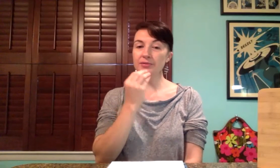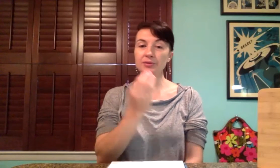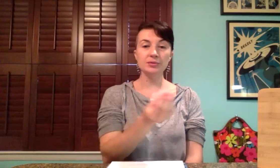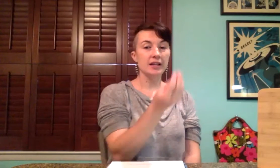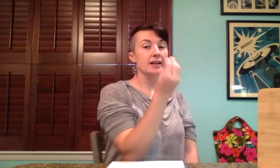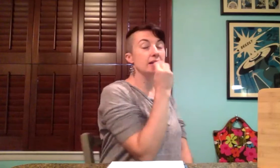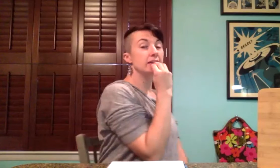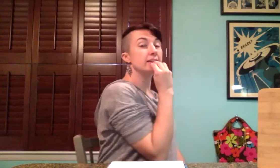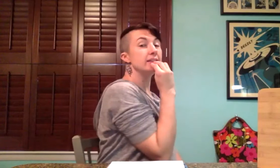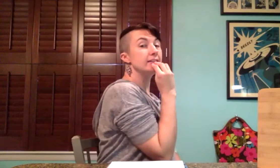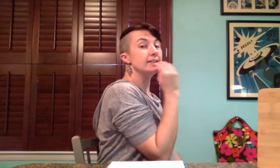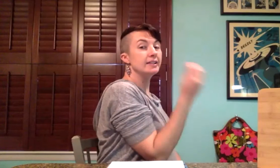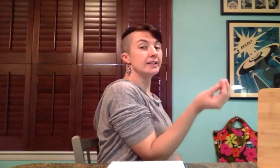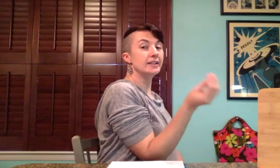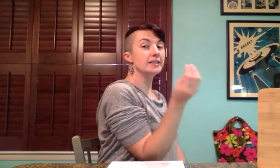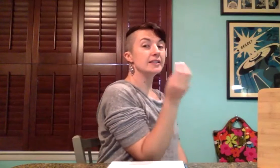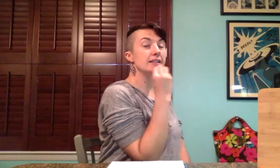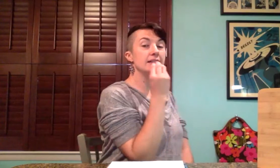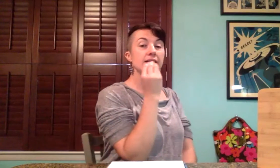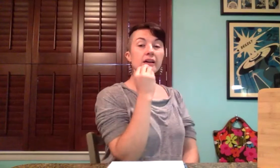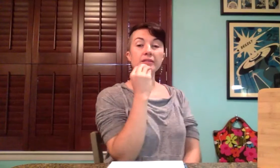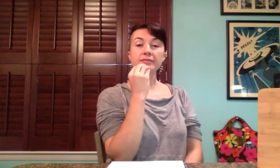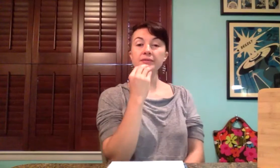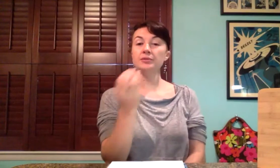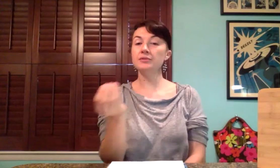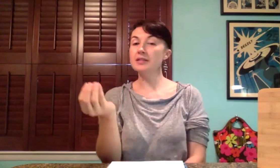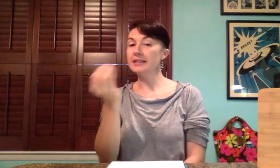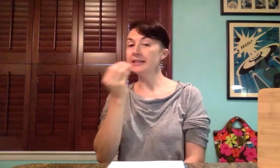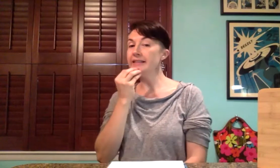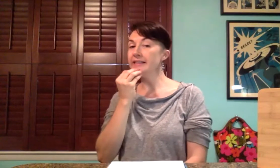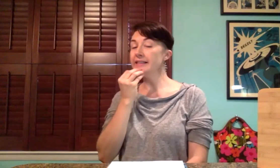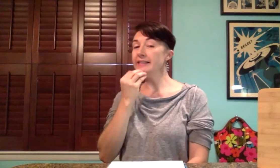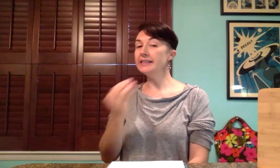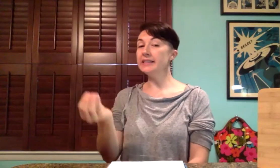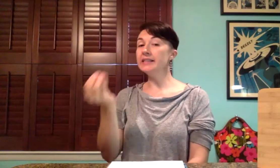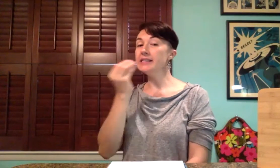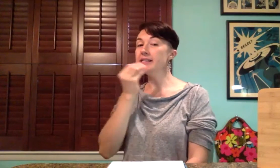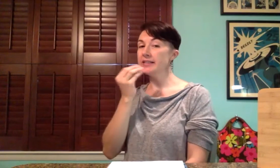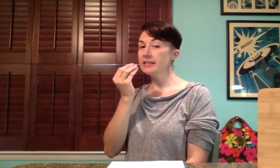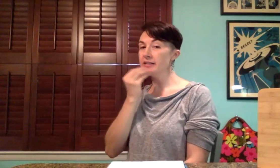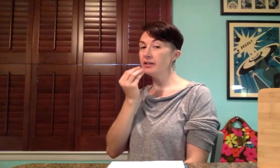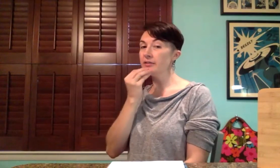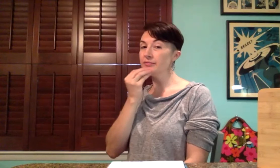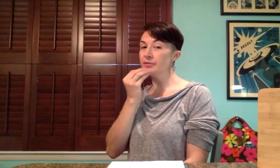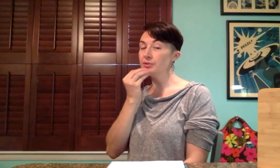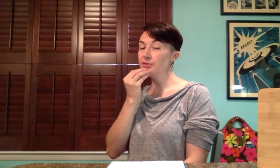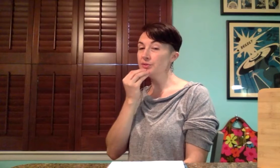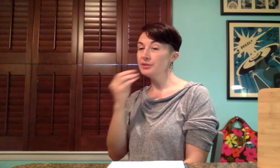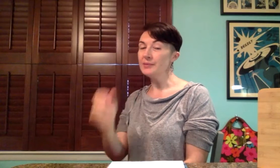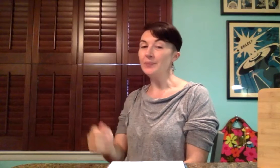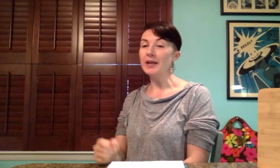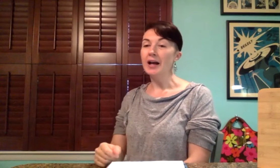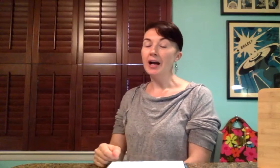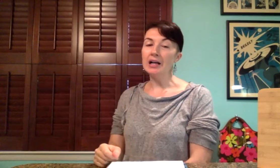food, eat our food, eat our food.